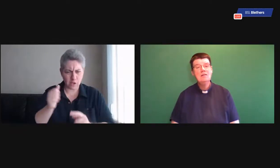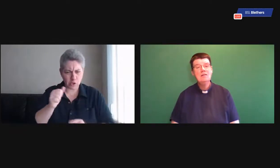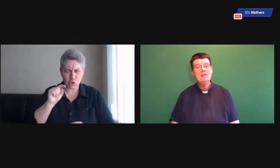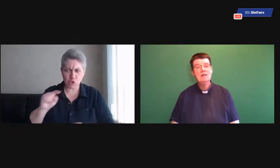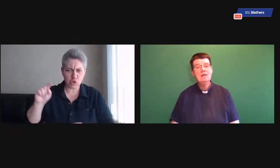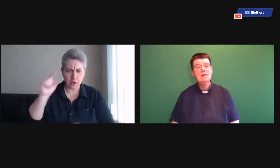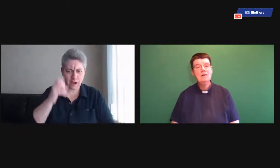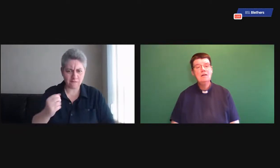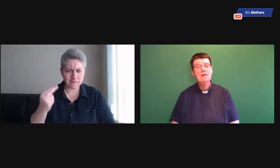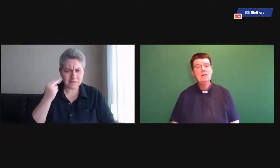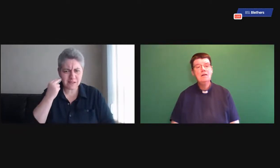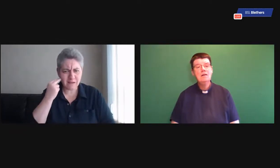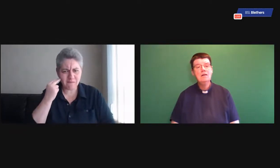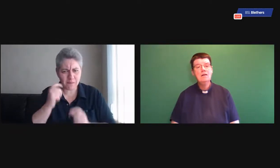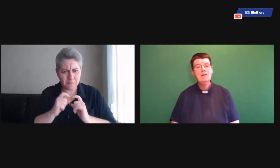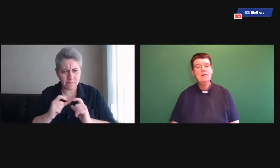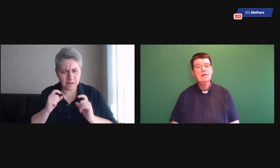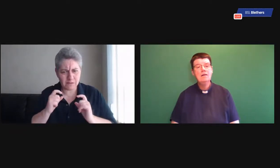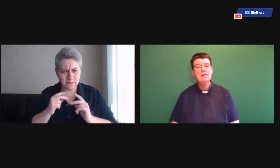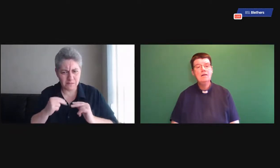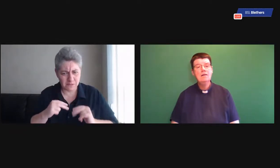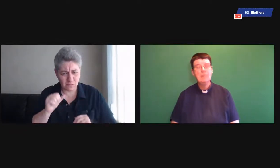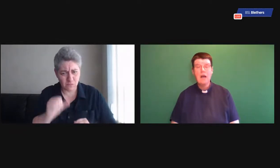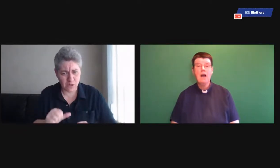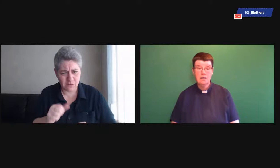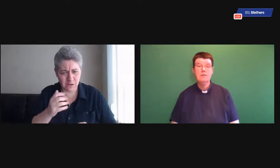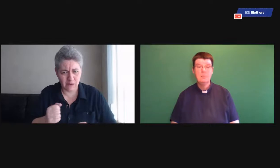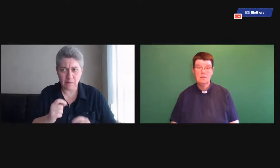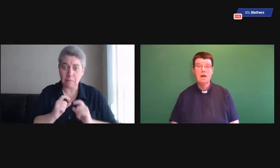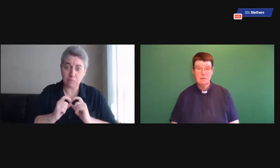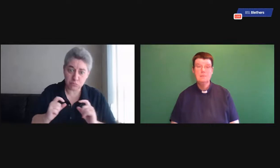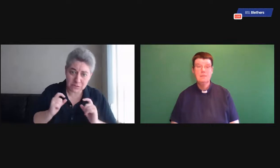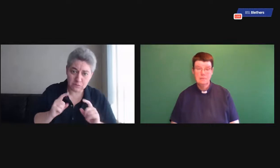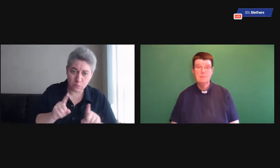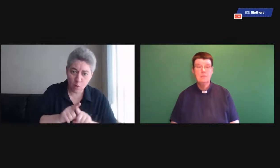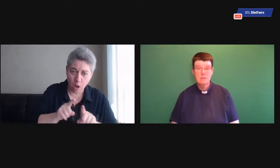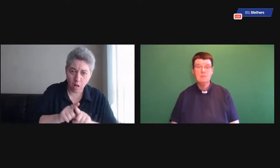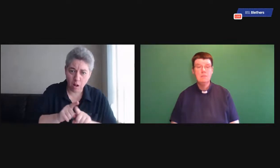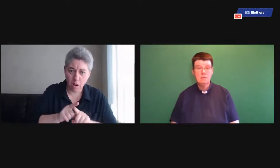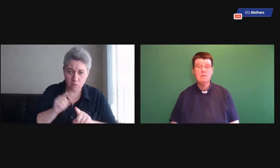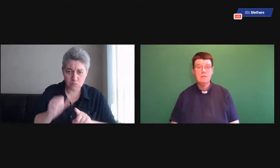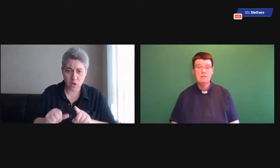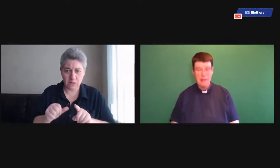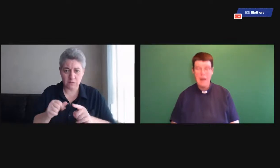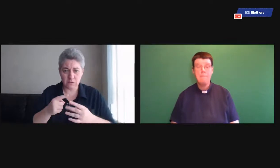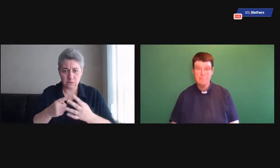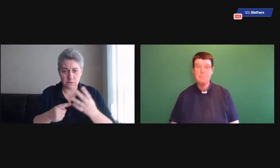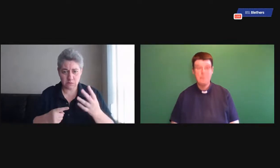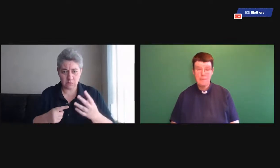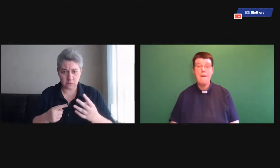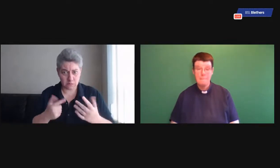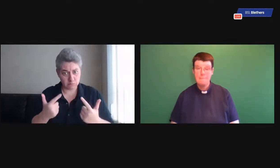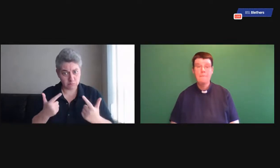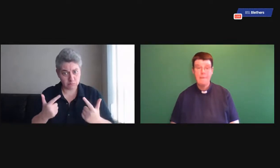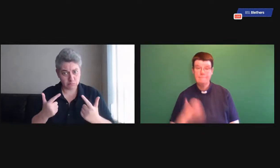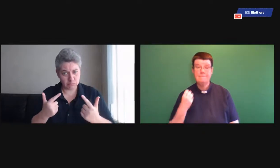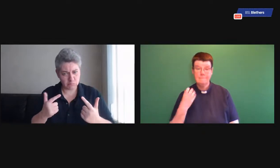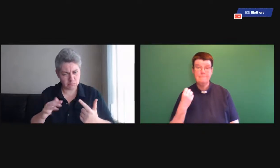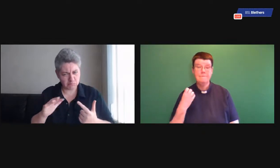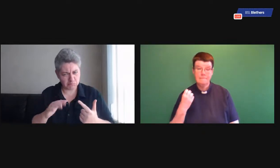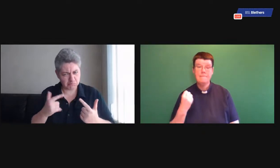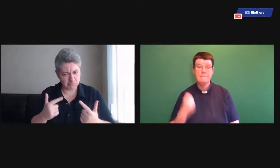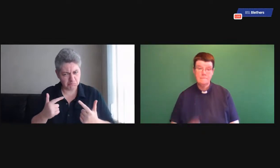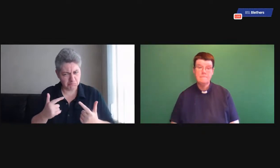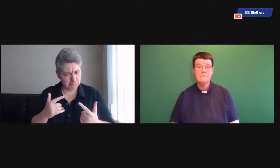UK. But within the UK, is there ministers and priests as well?